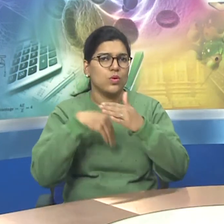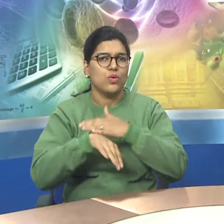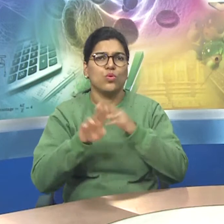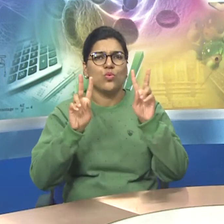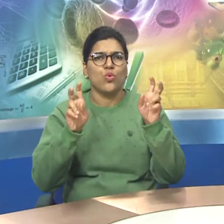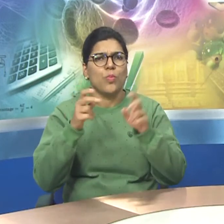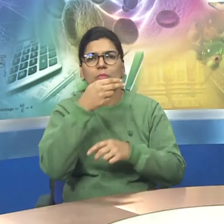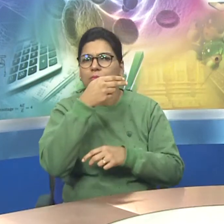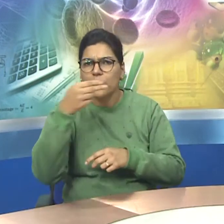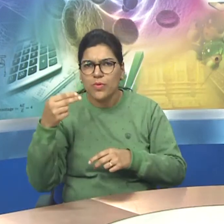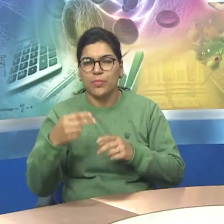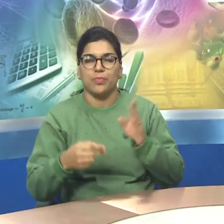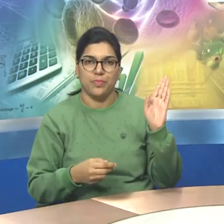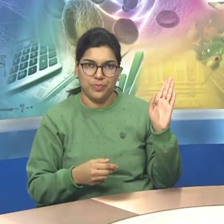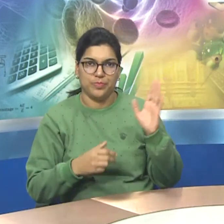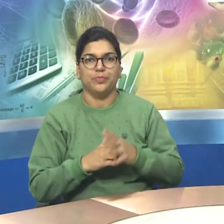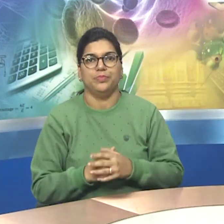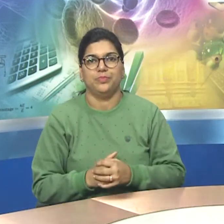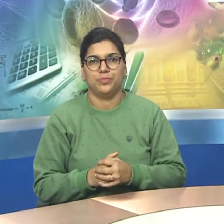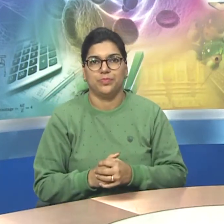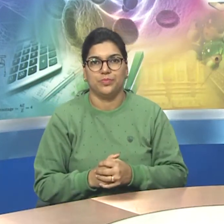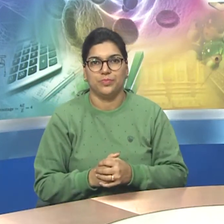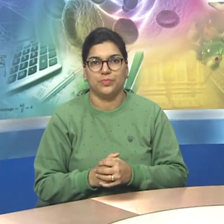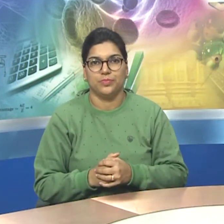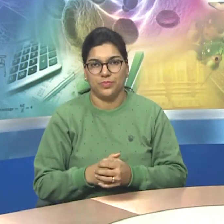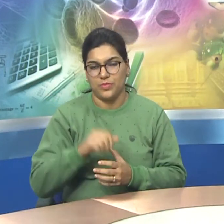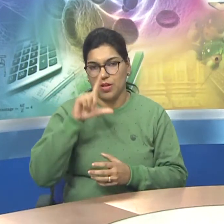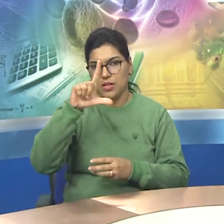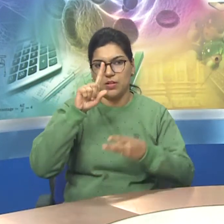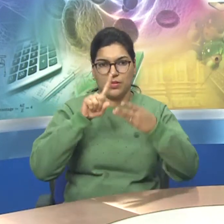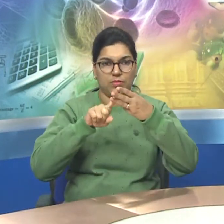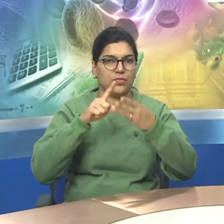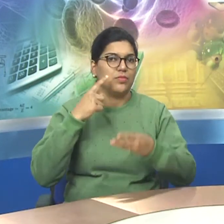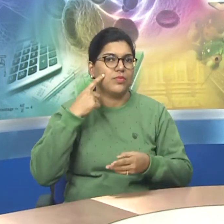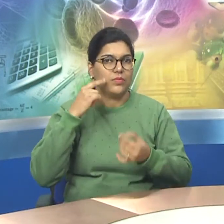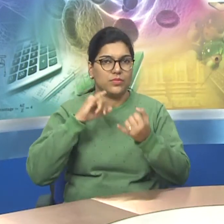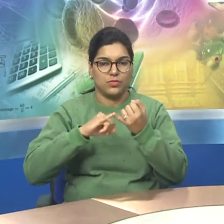We are doing lesson number 2. Name of the lesson is Liesure.